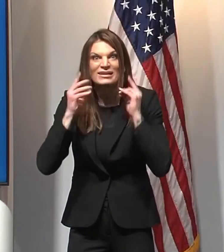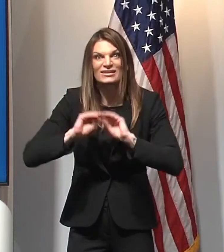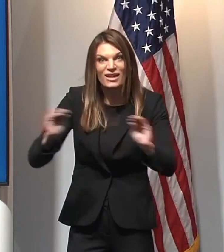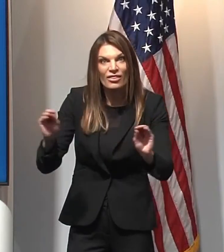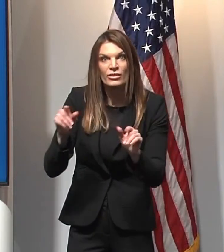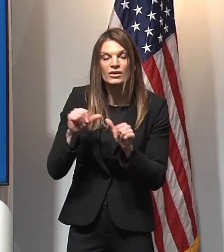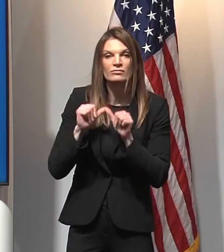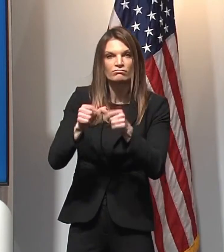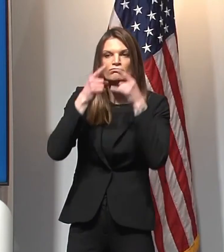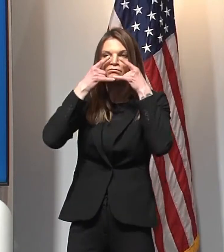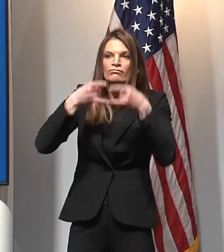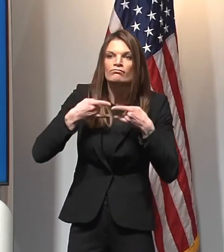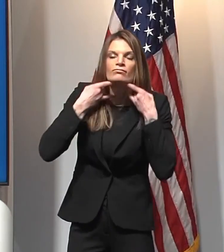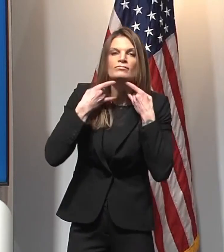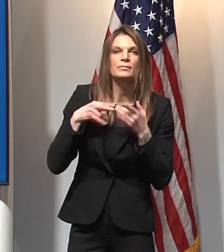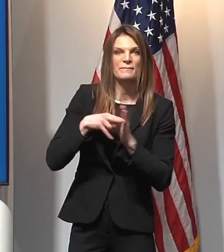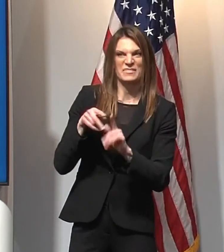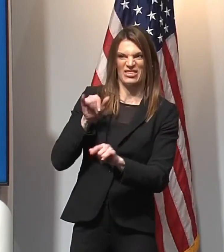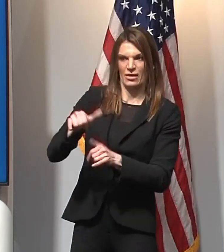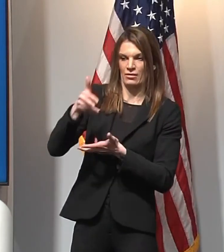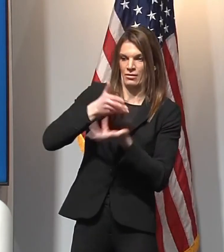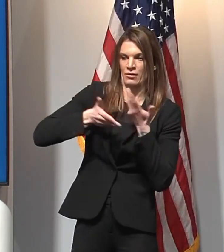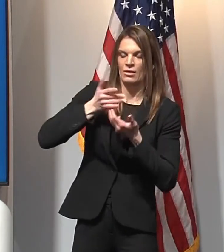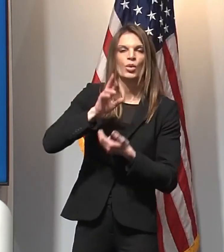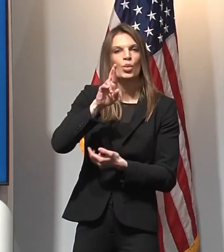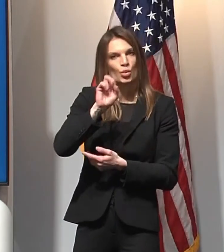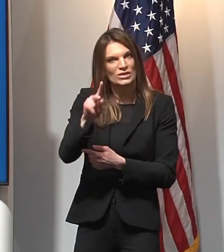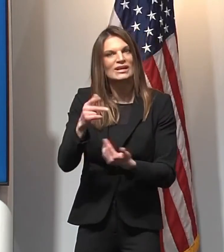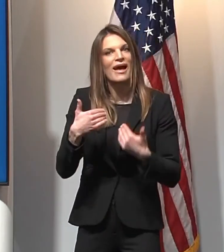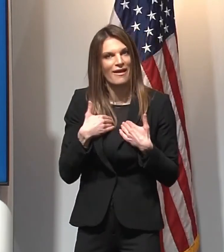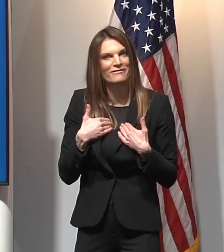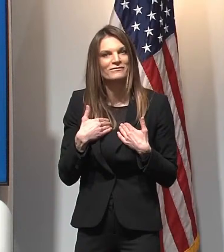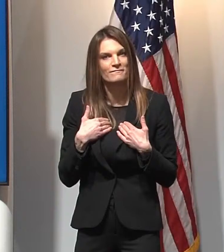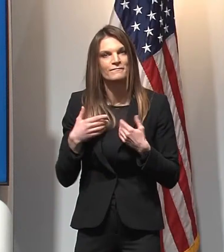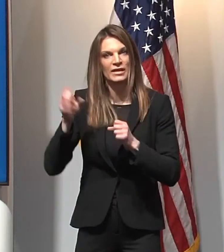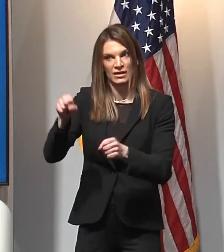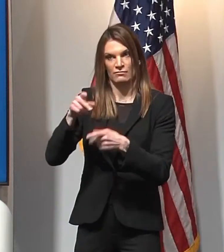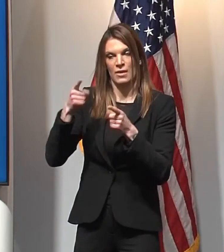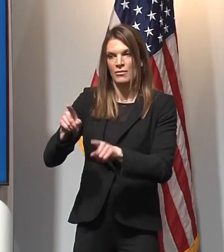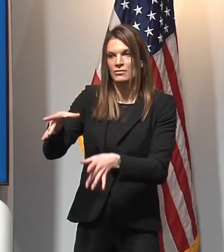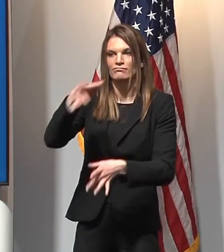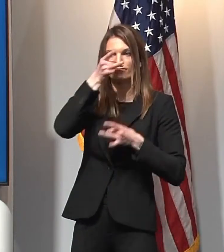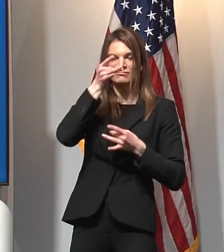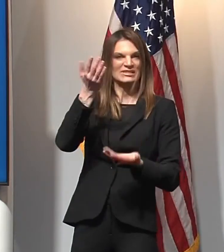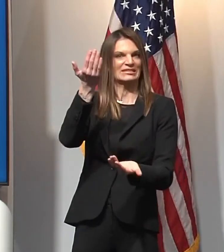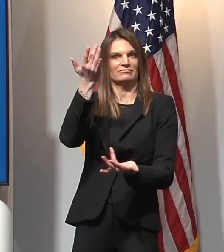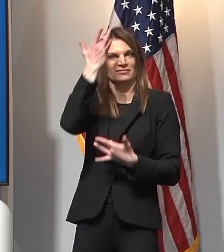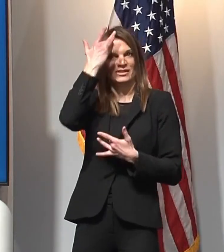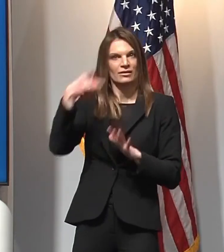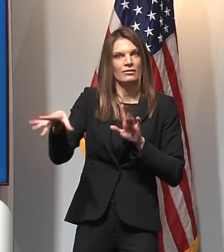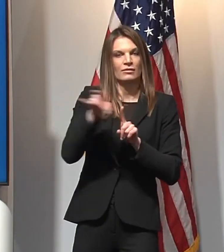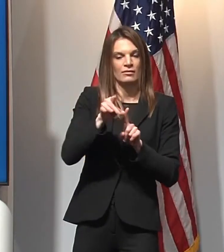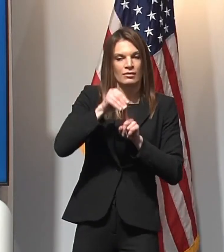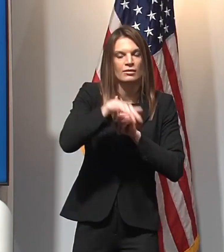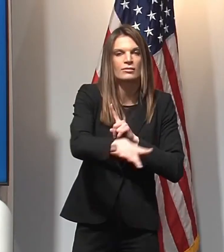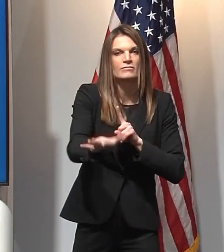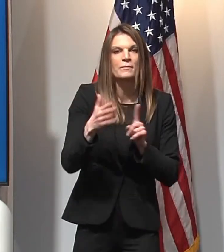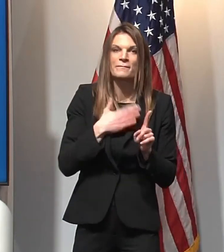all of the time, there's a risk that someone there will have the virus and spread it to you. So please remain